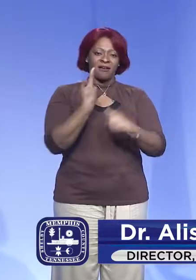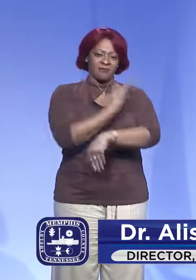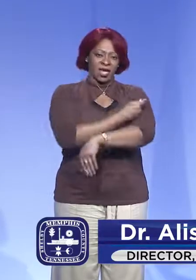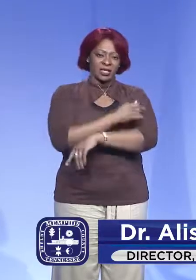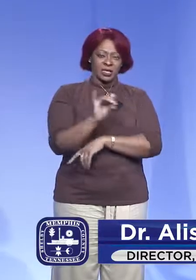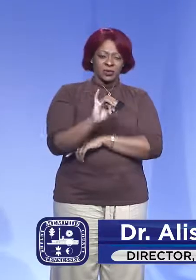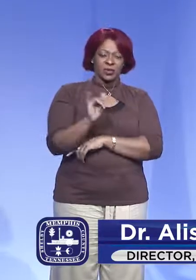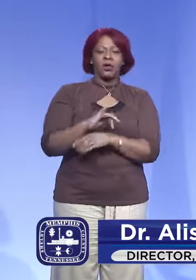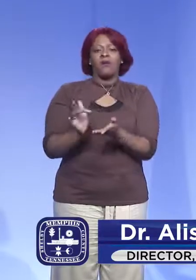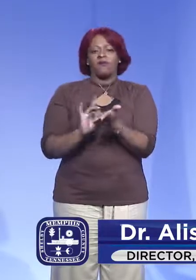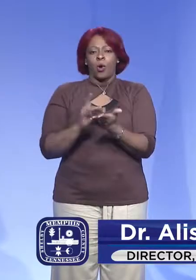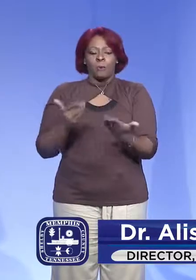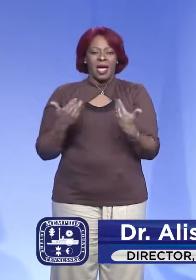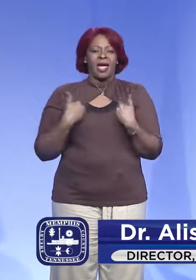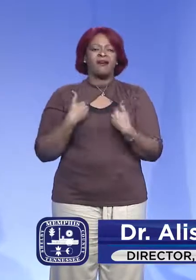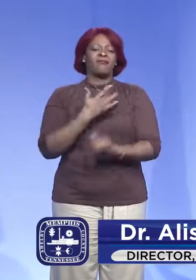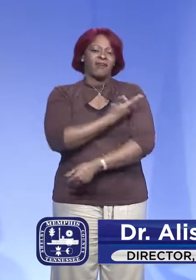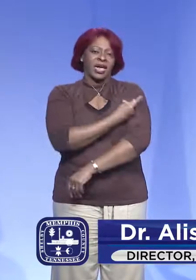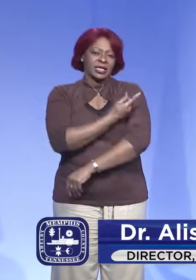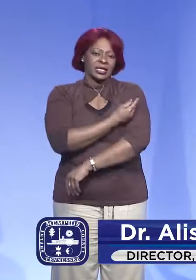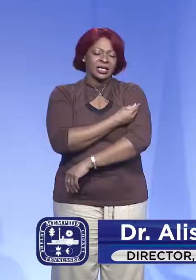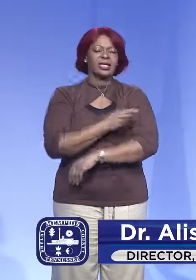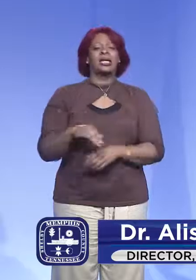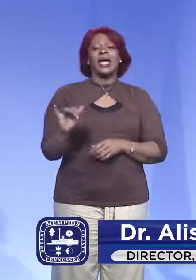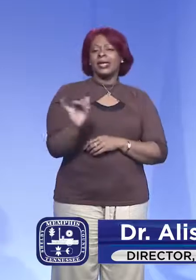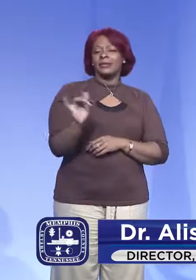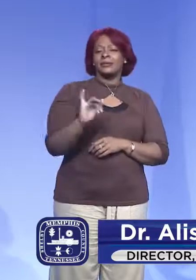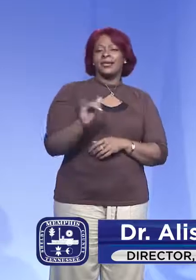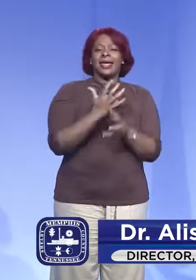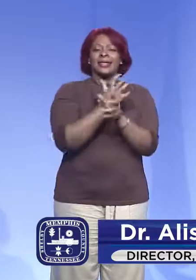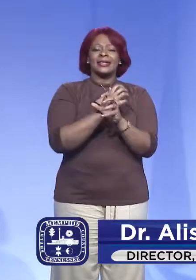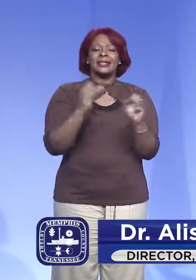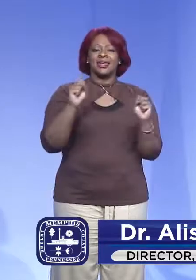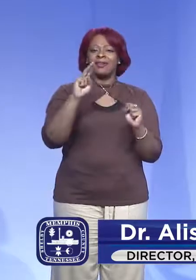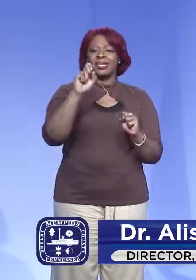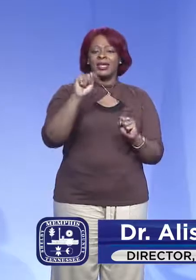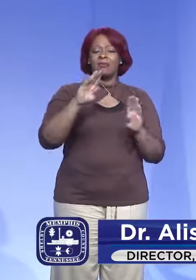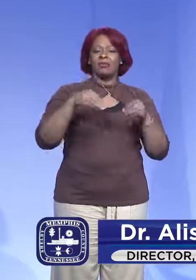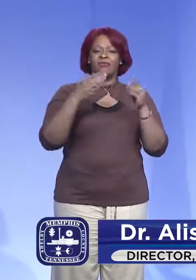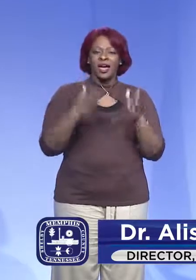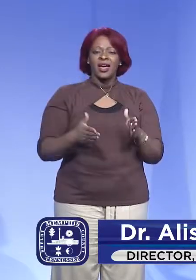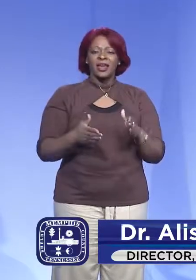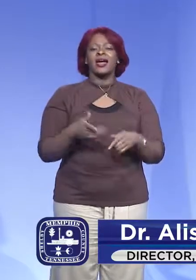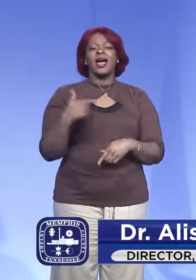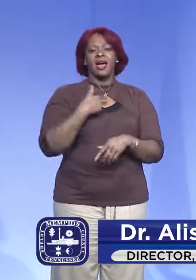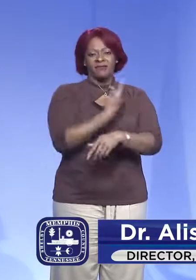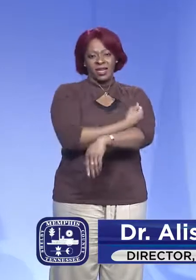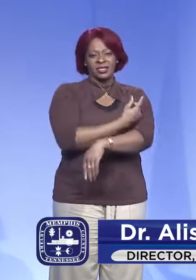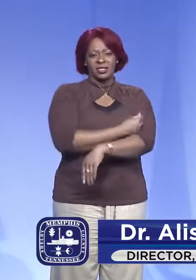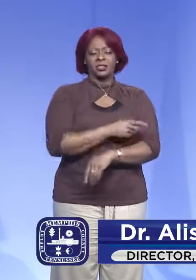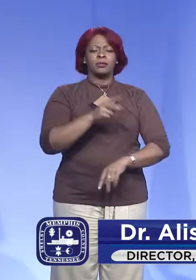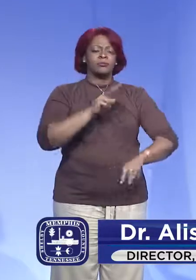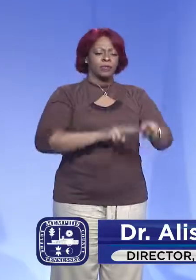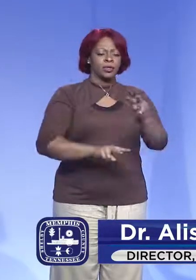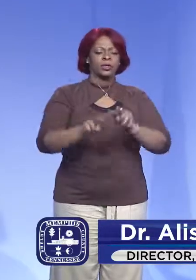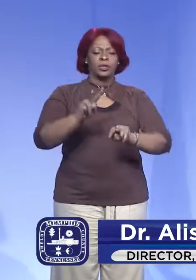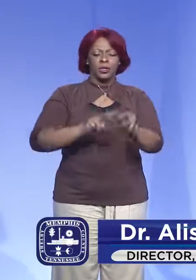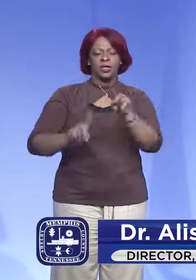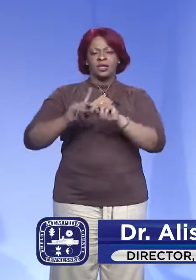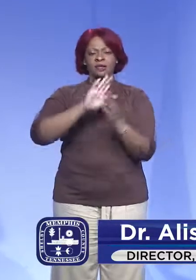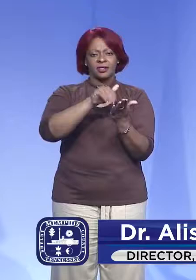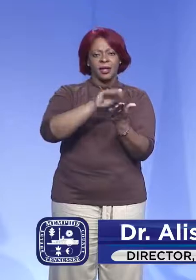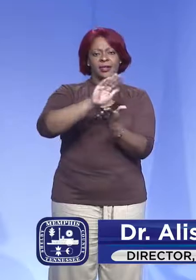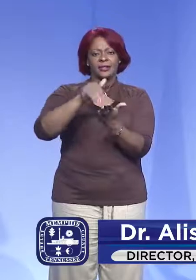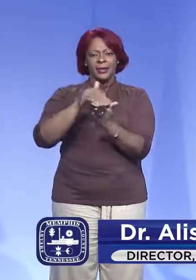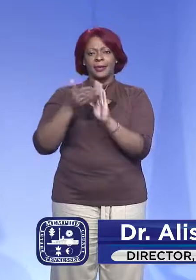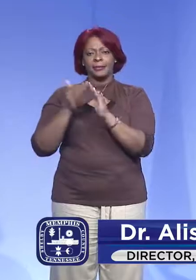vaccine. Pharmacies may also have vaccine, as well as the safety net providers. So as we're looking at different sites in the community, we